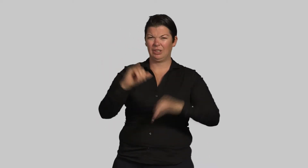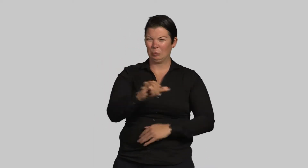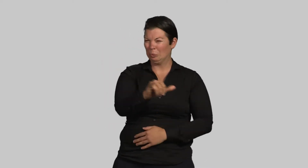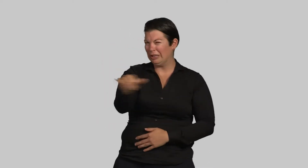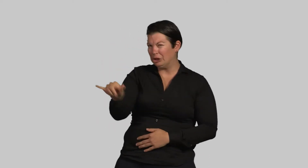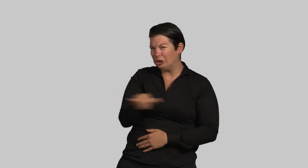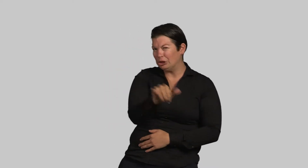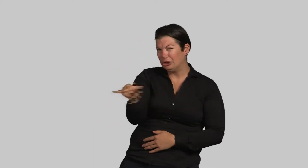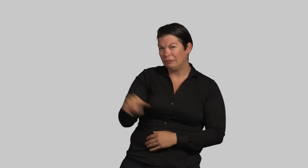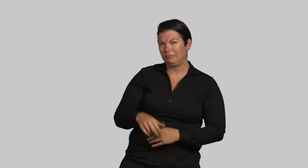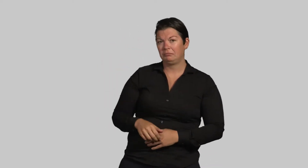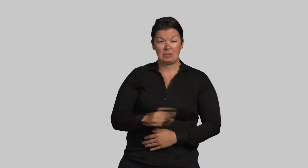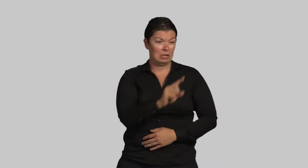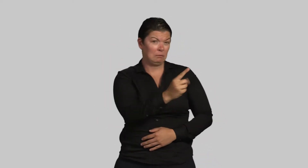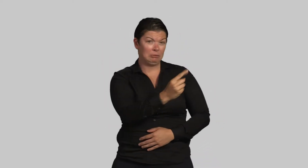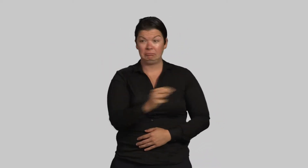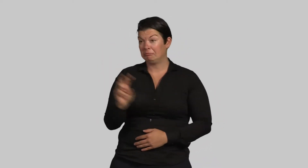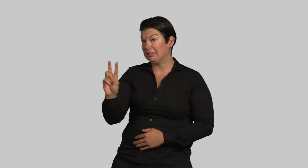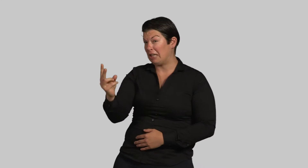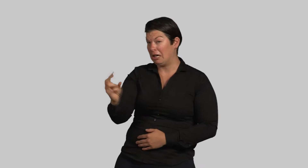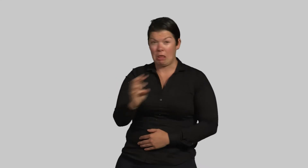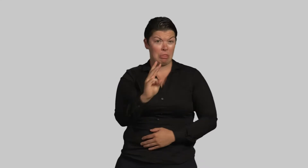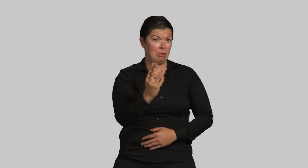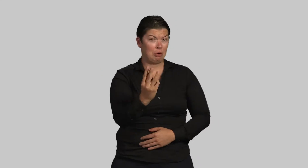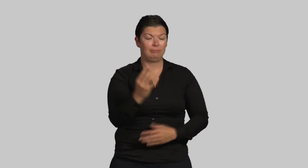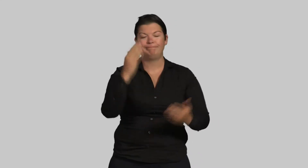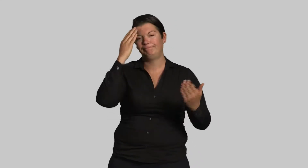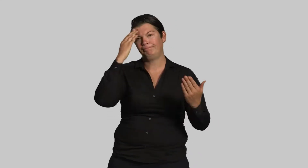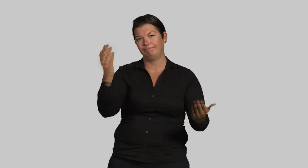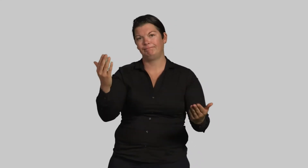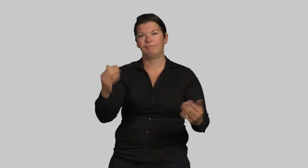Priority is based on who is most sick, not who came in first.